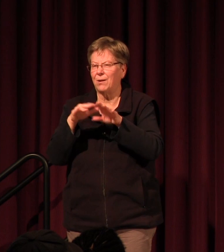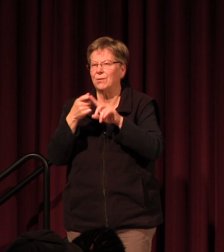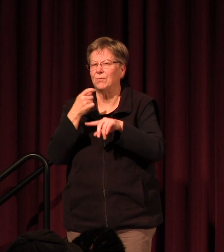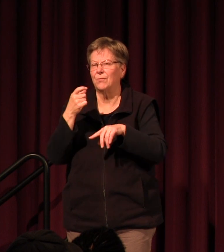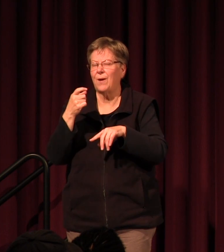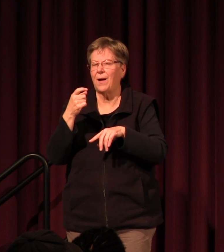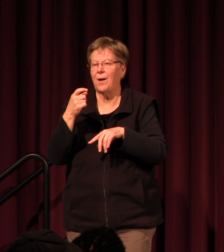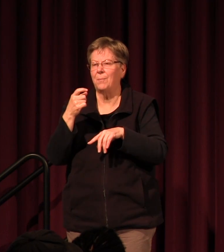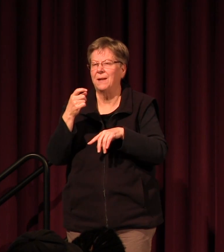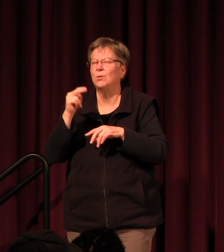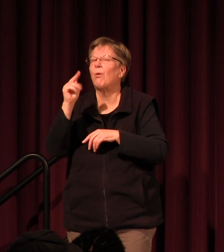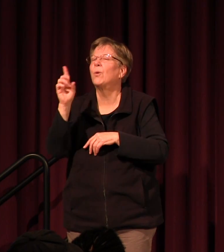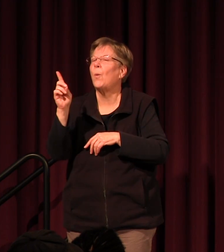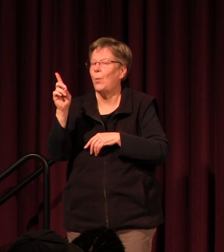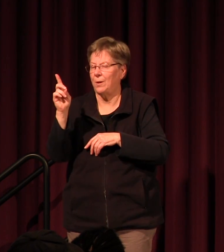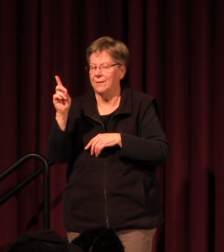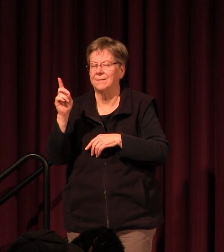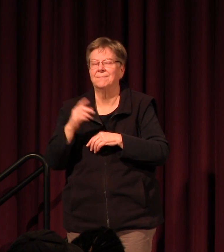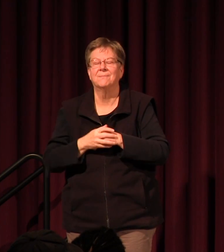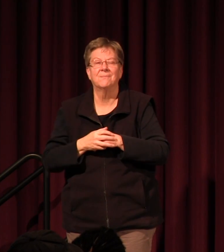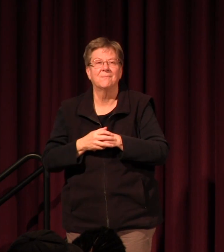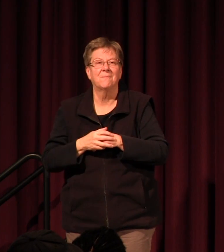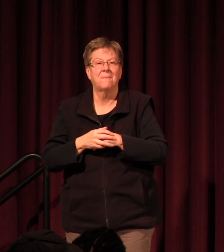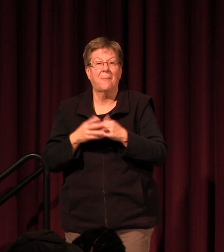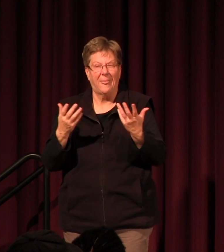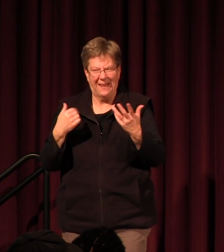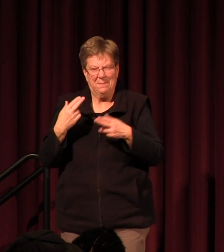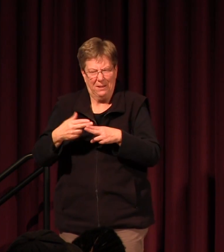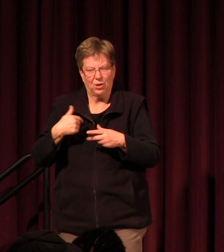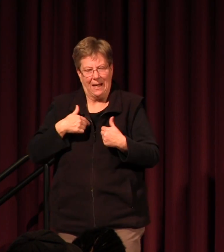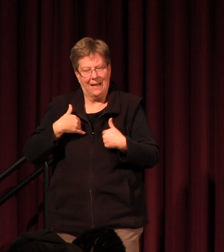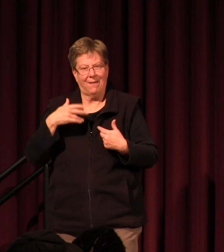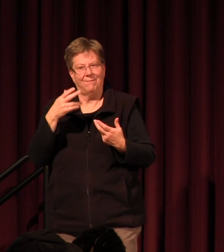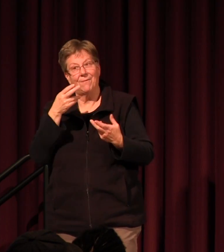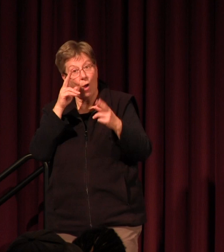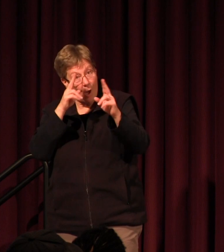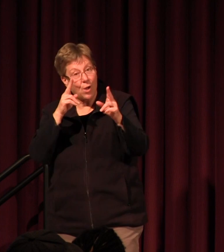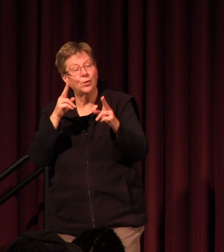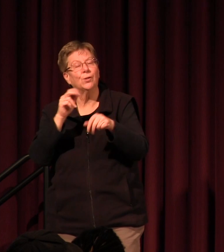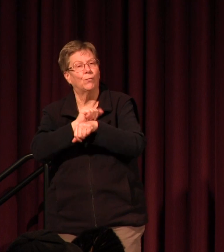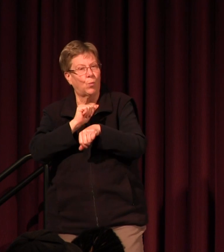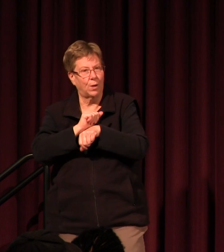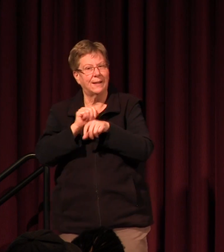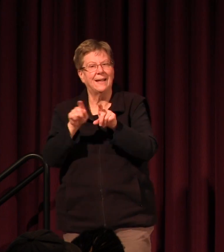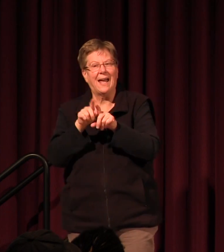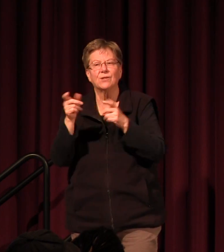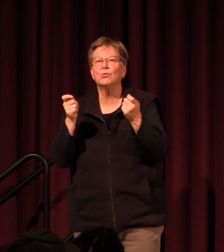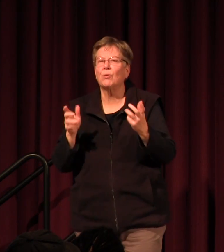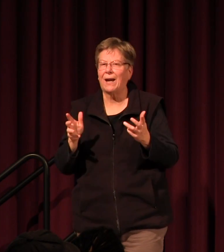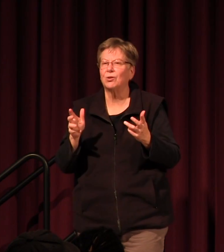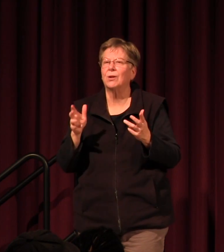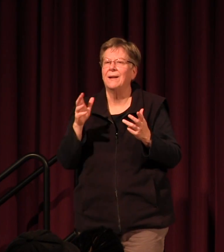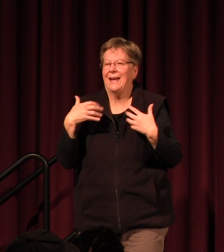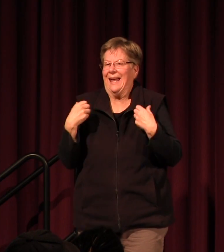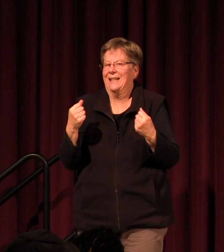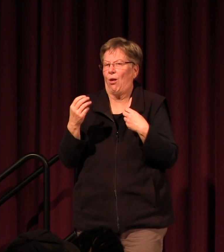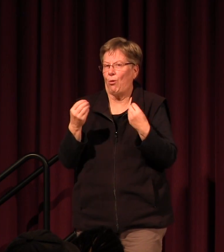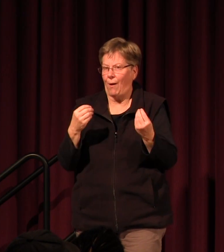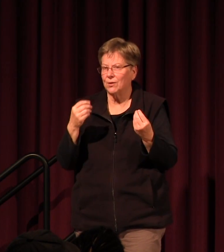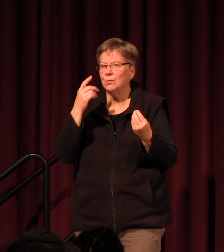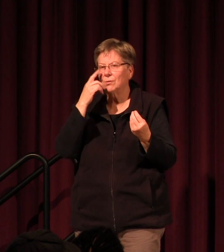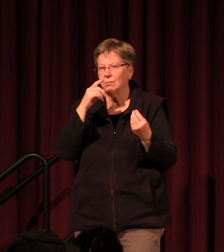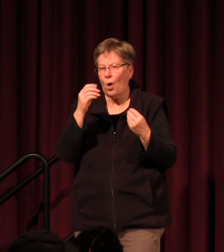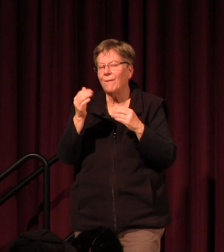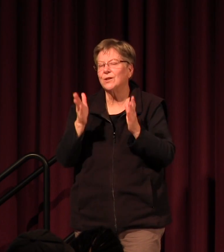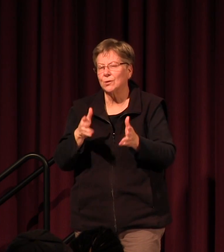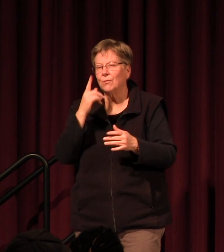Berthold Reservation in North Dakota. As mentioned, I have the honor of serving as the director and health officer for